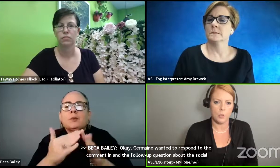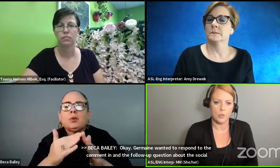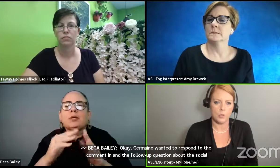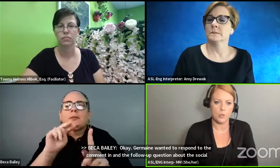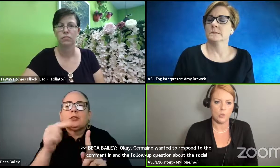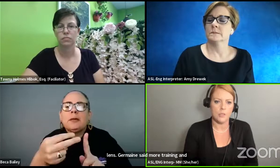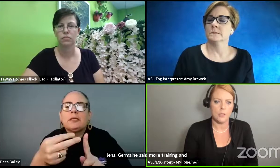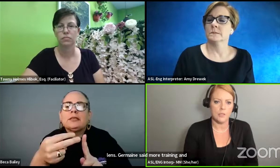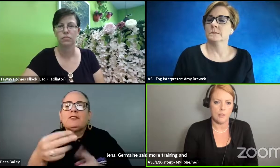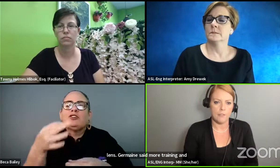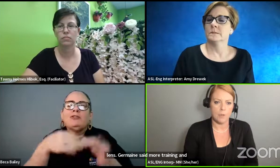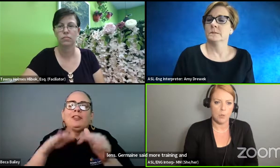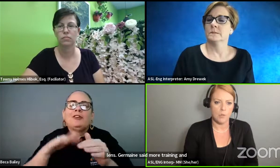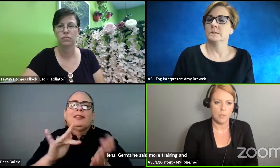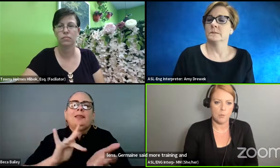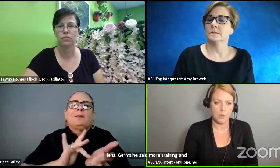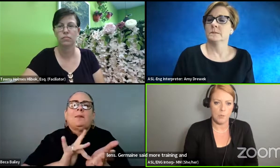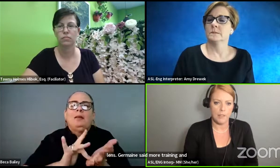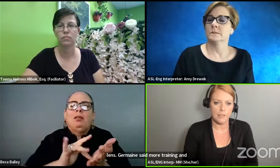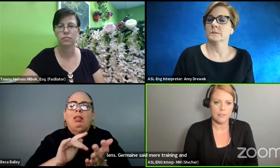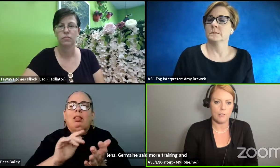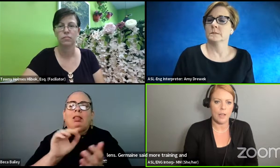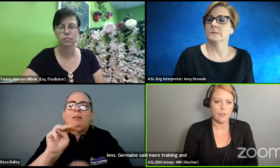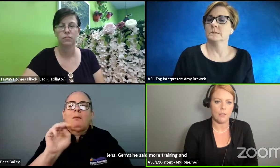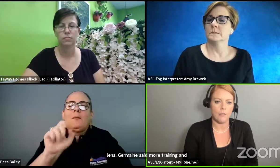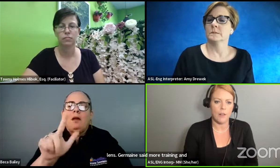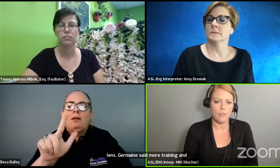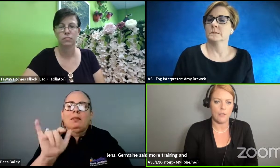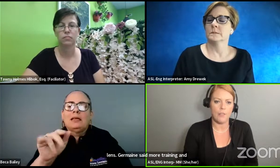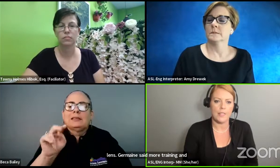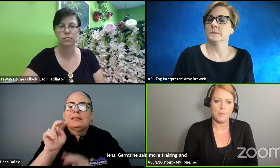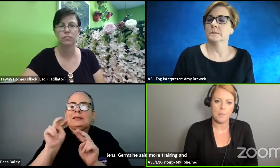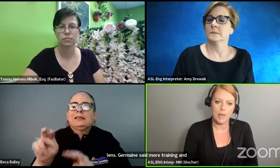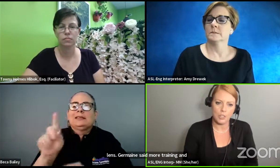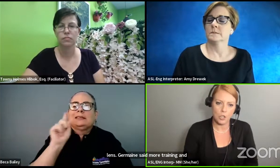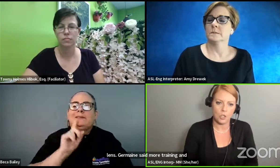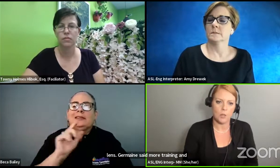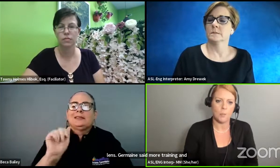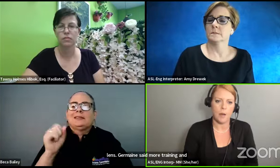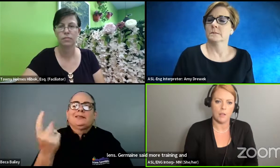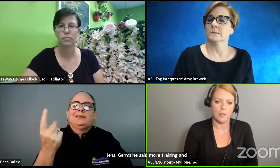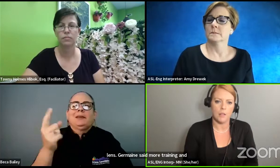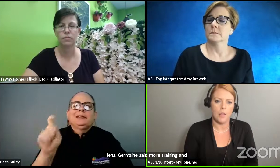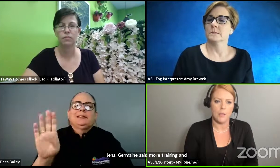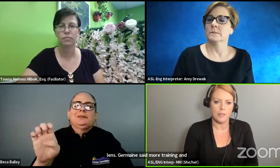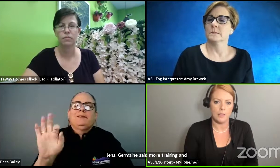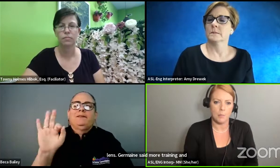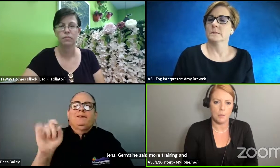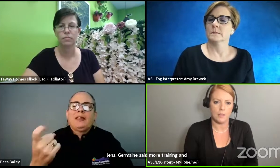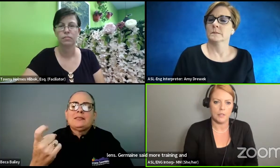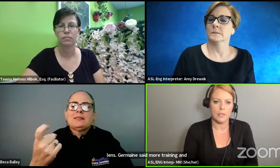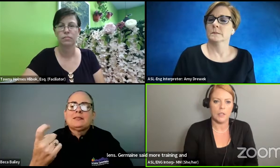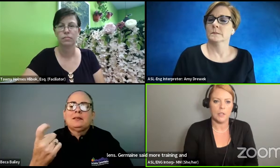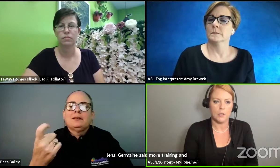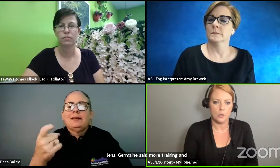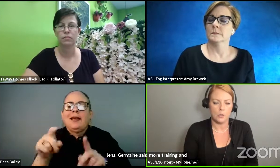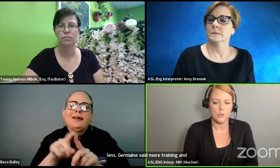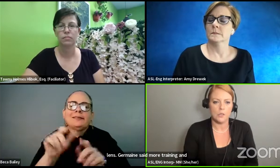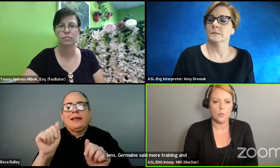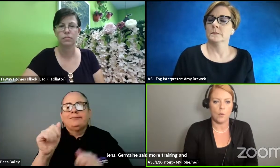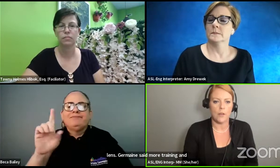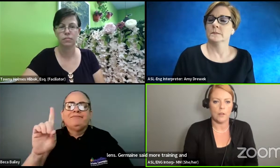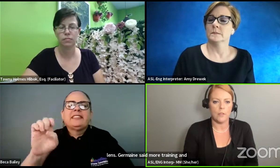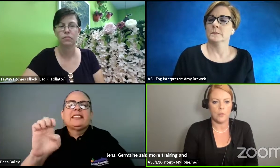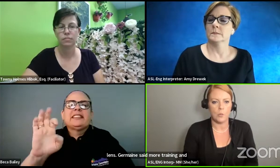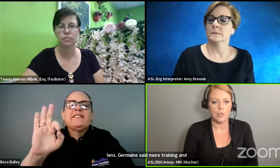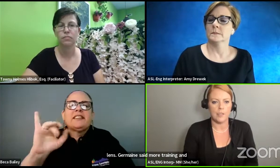the social deaf community perspective rather than the medical model that is typically